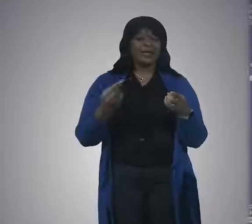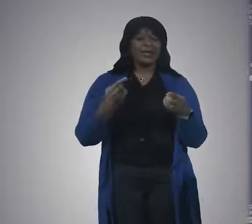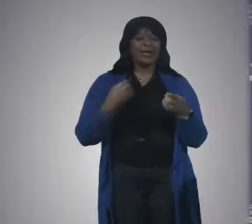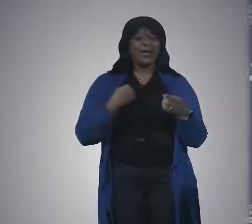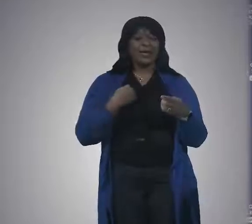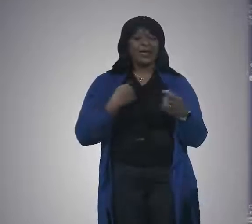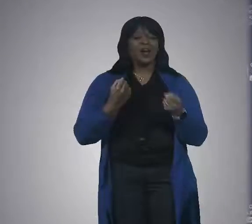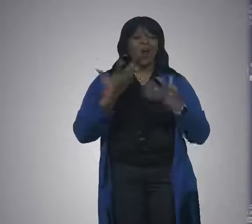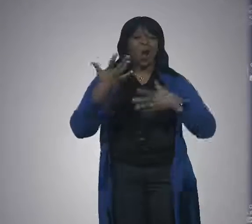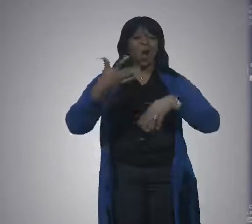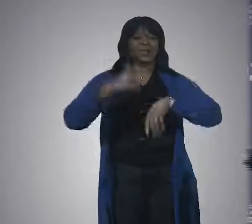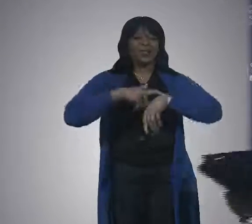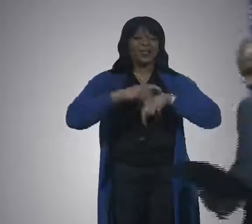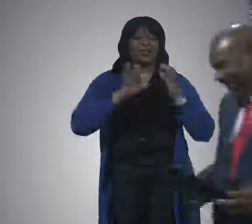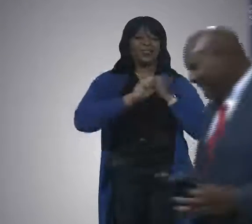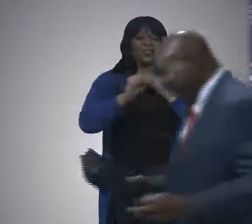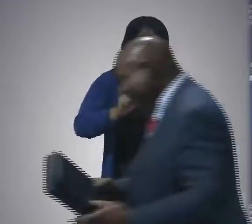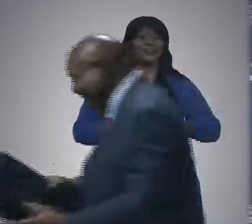hogged the time.